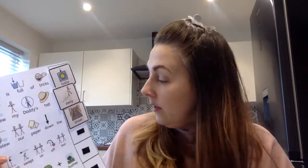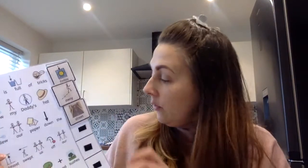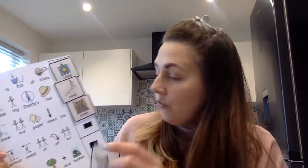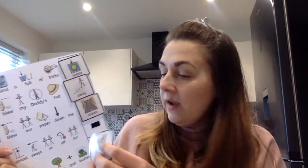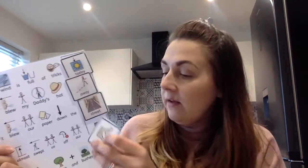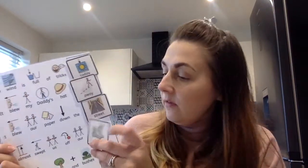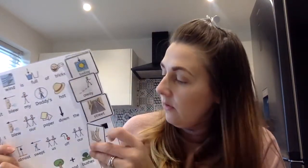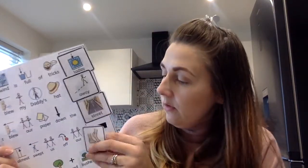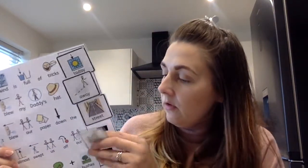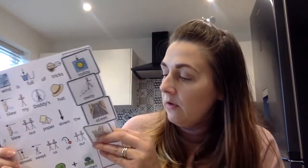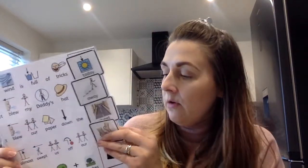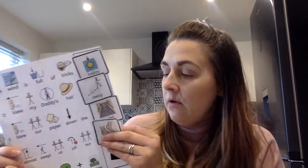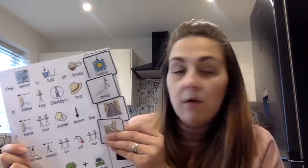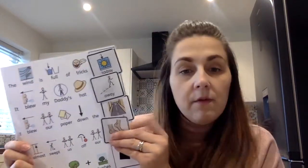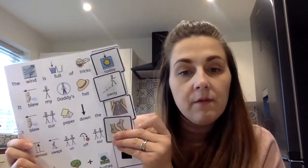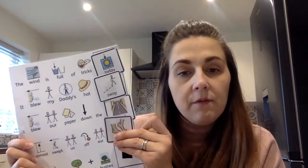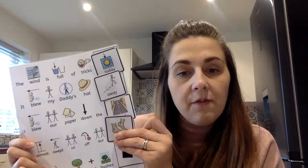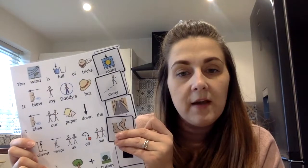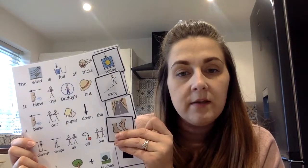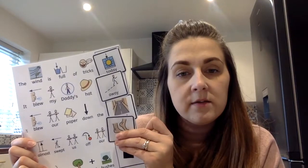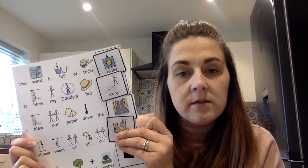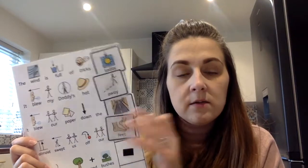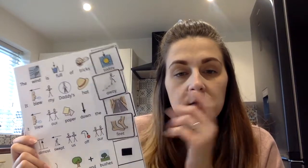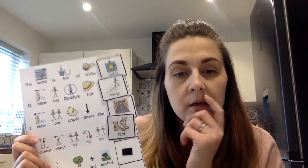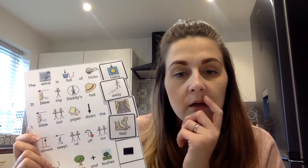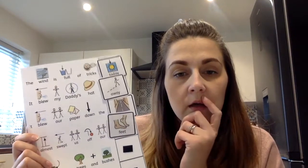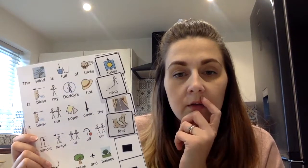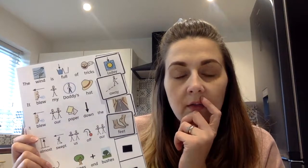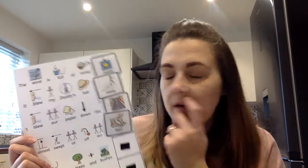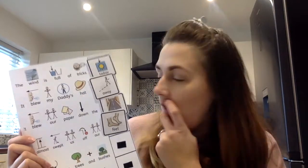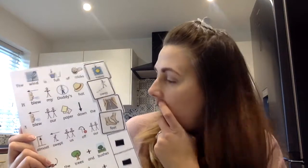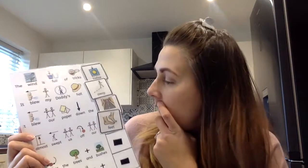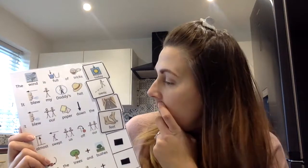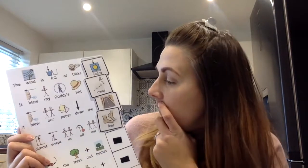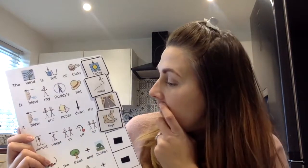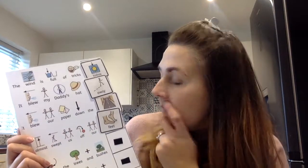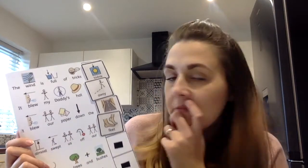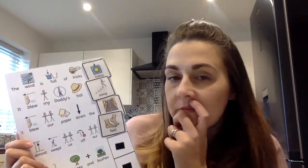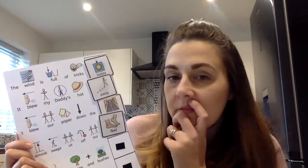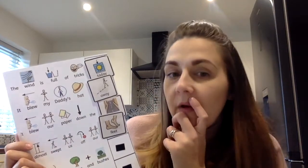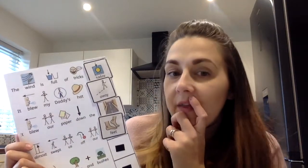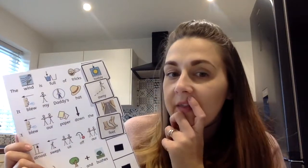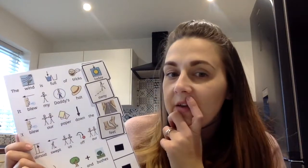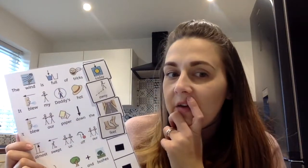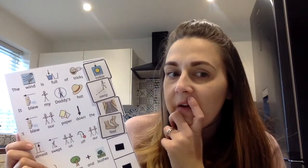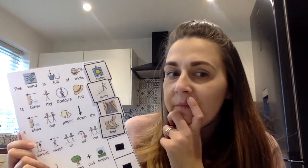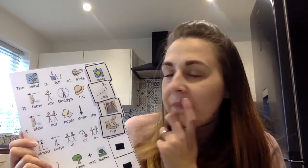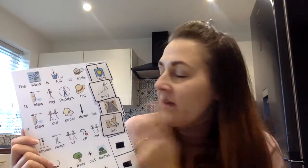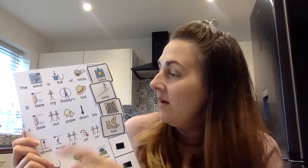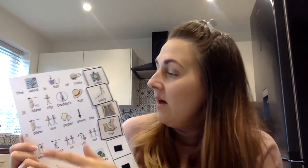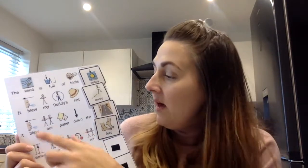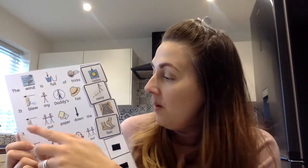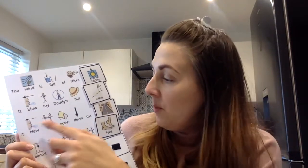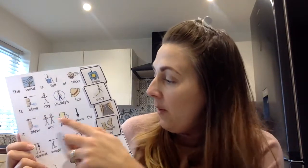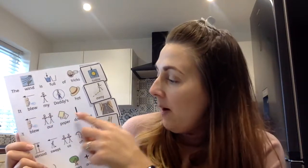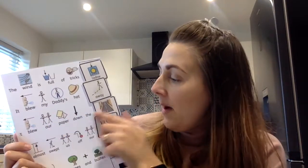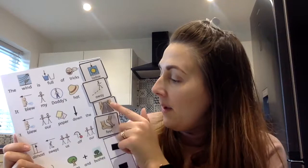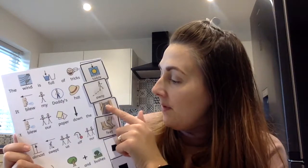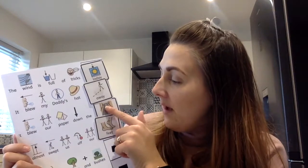Street. Feet. Do they rhyme? I think they do. It blew our paper down